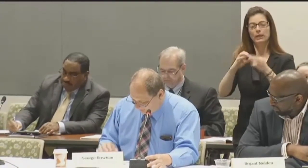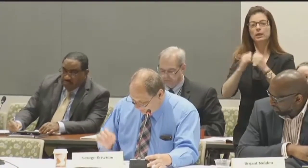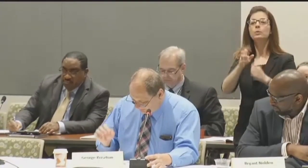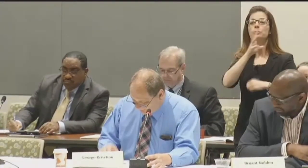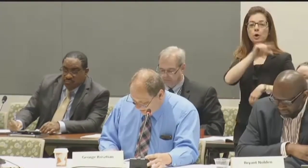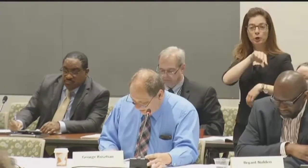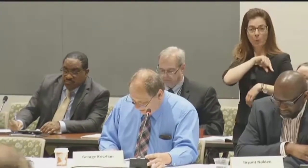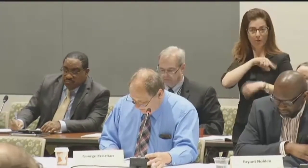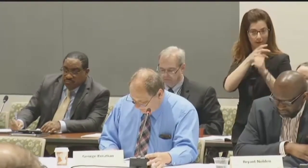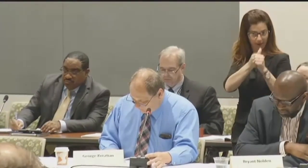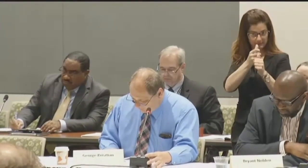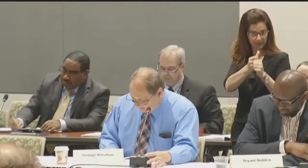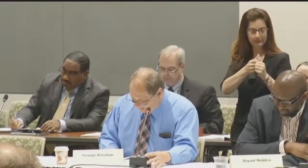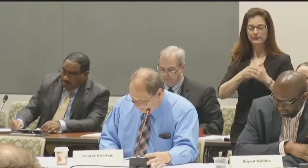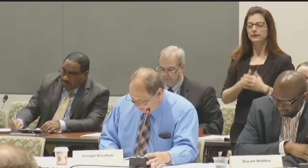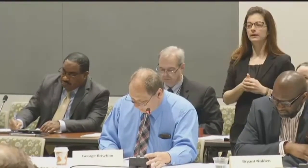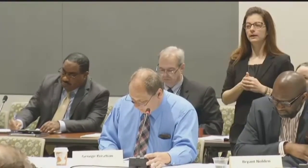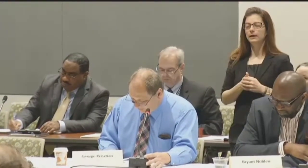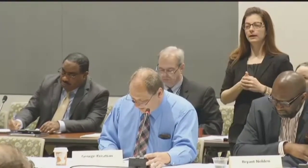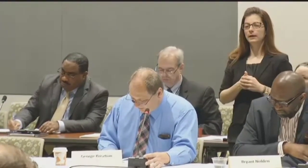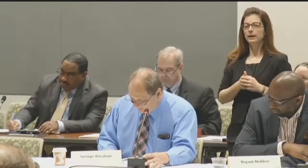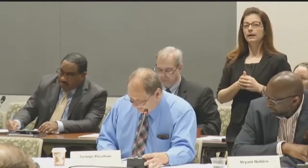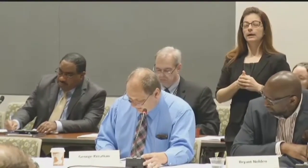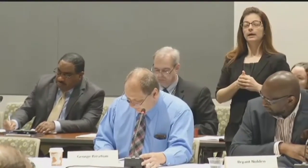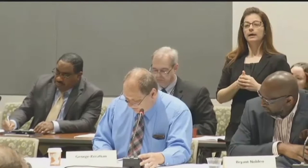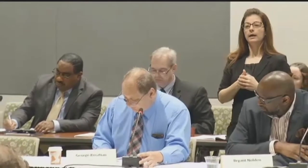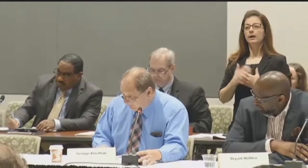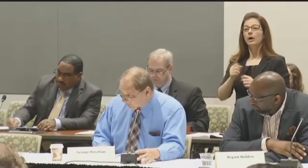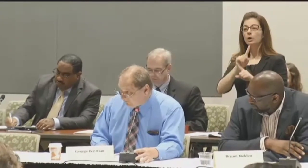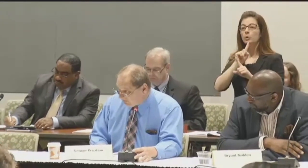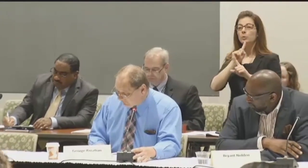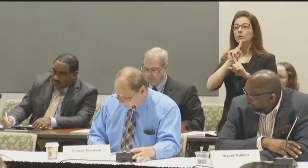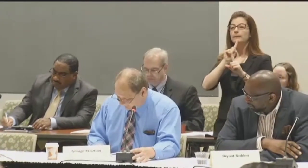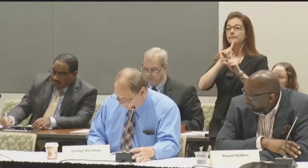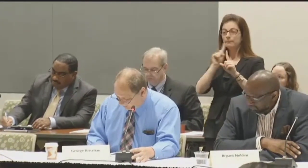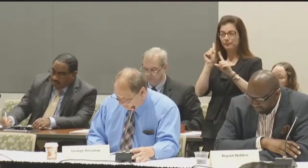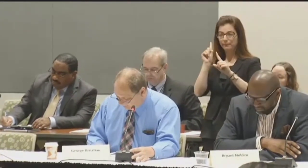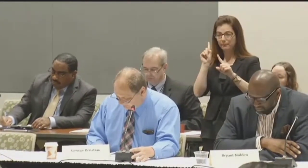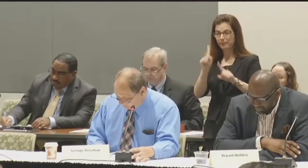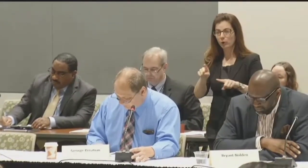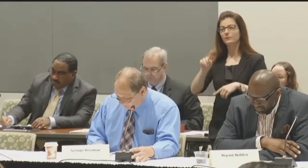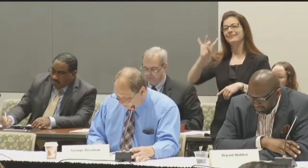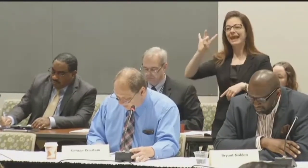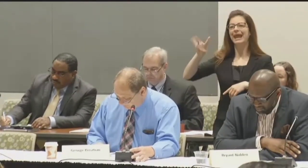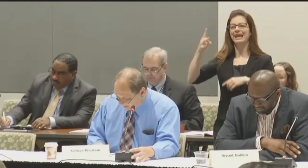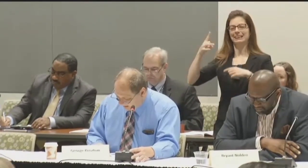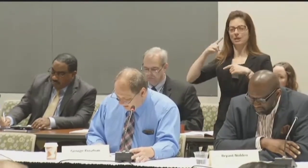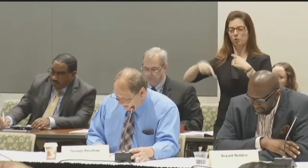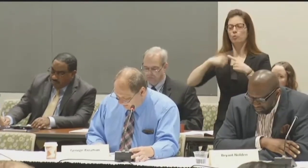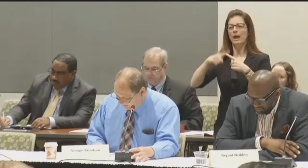quality update. I want to report out on the 8th round of the extended Sentinel testing